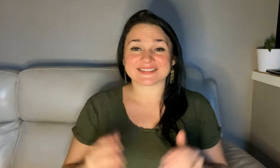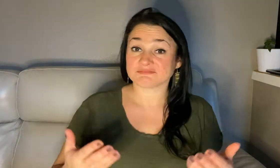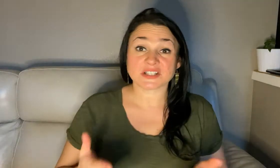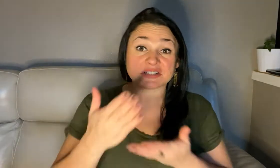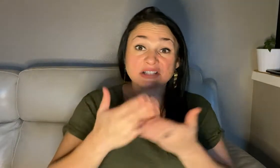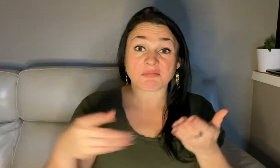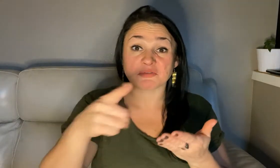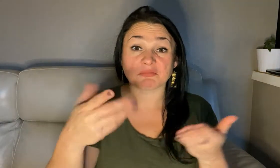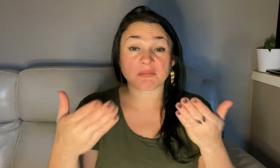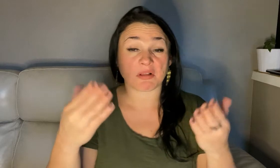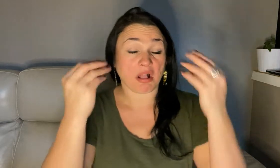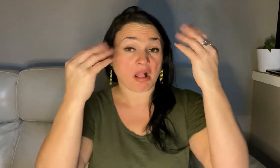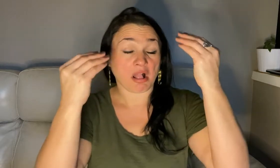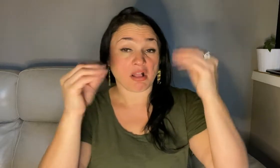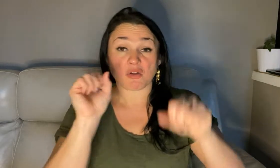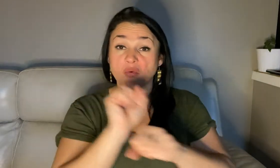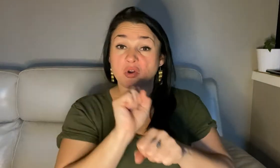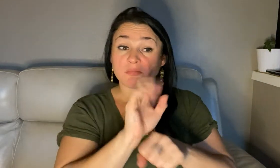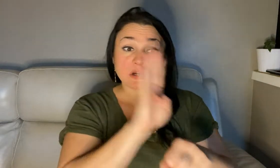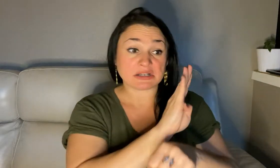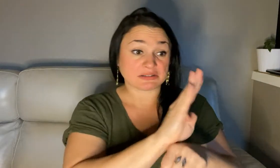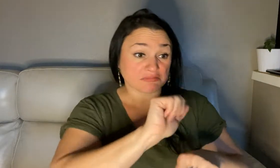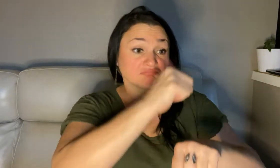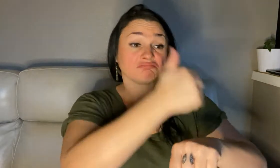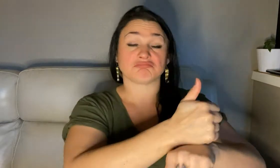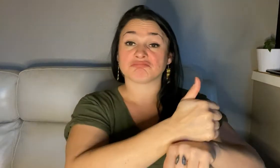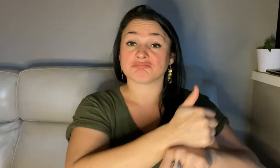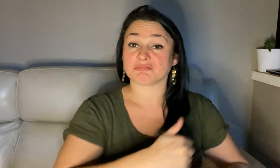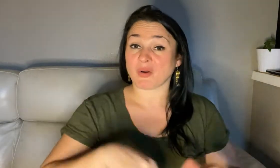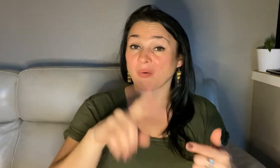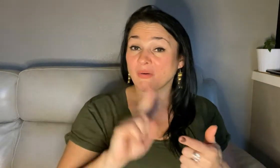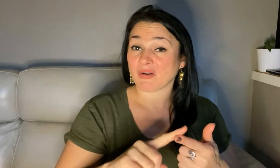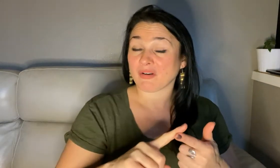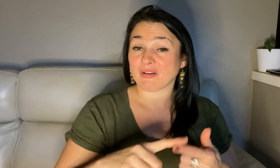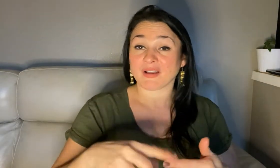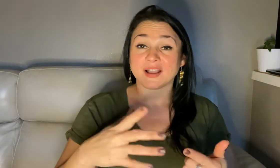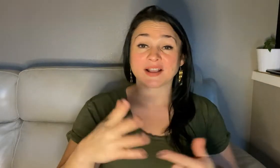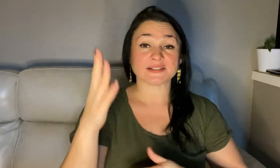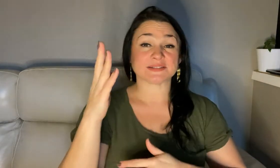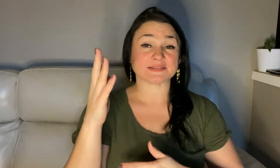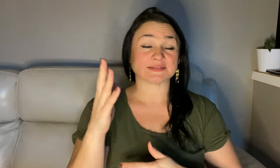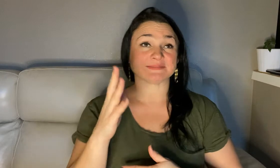about setting up a business as a job, or maybe speaking more from your